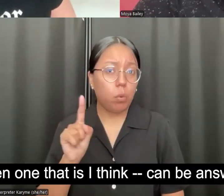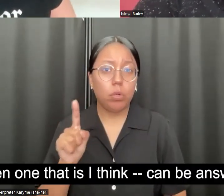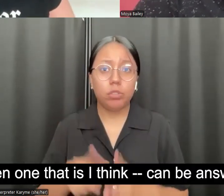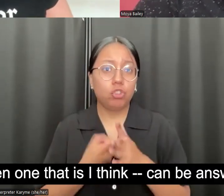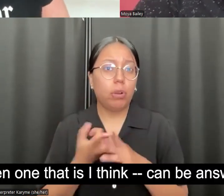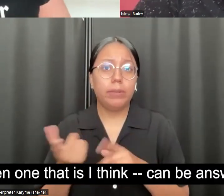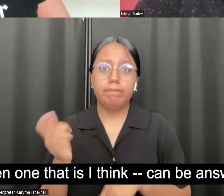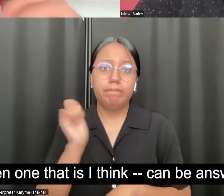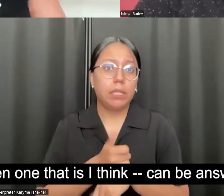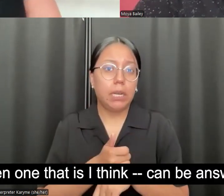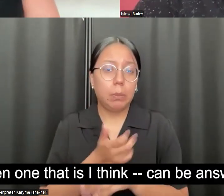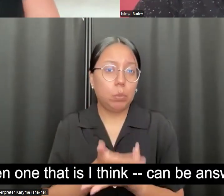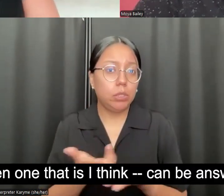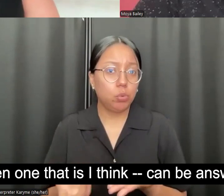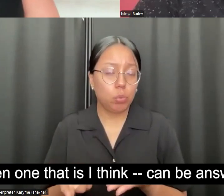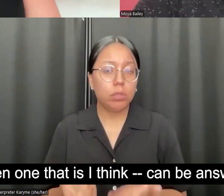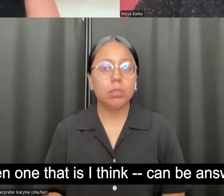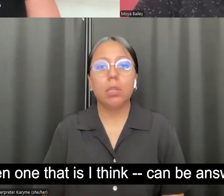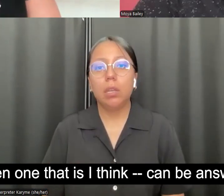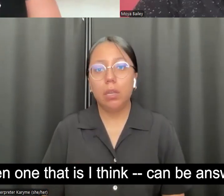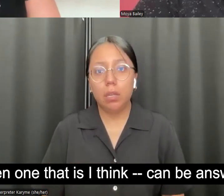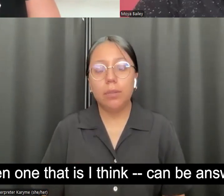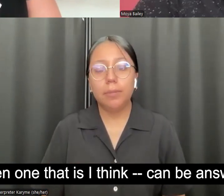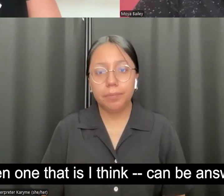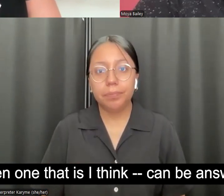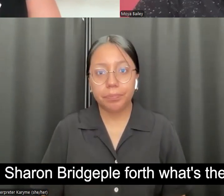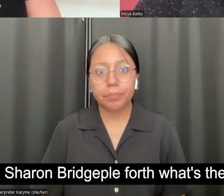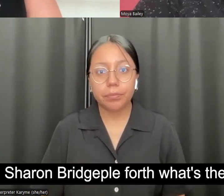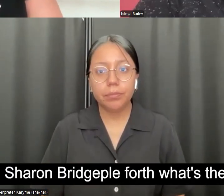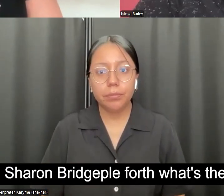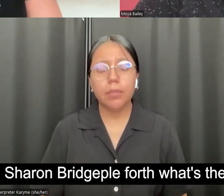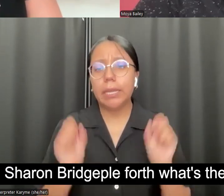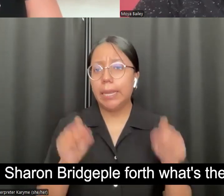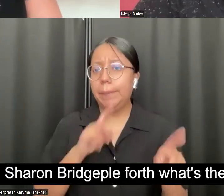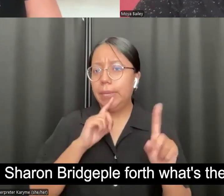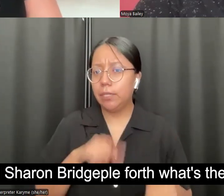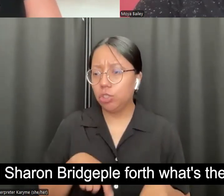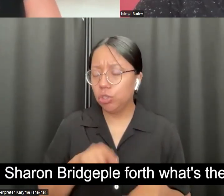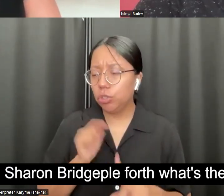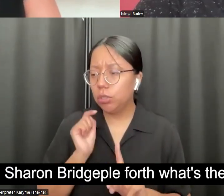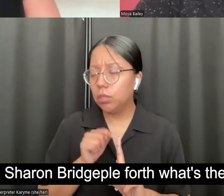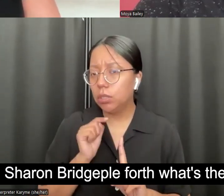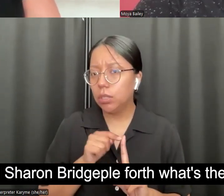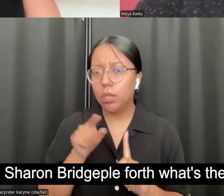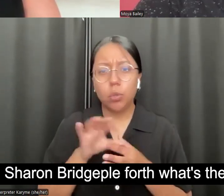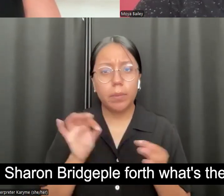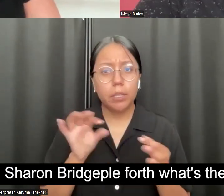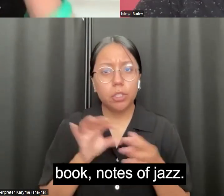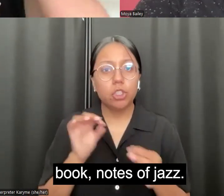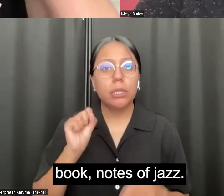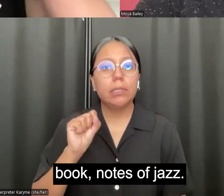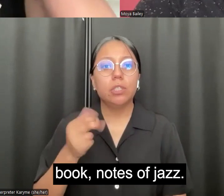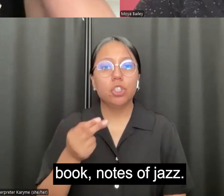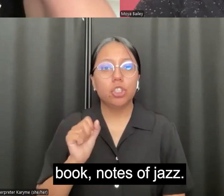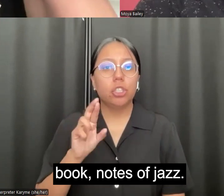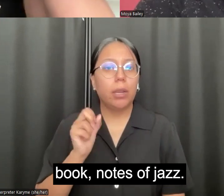then one that is, I think, can be answered. You mentioned Sharon Bridgeforth. What's the name of the book,